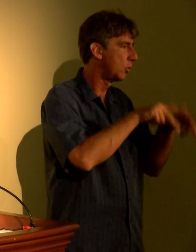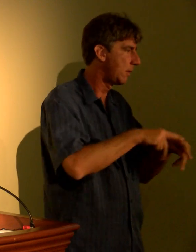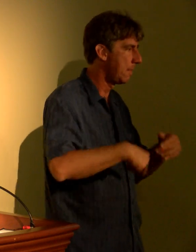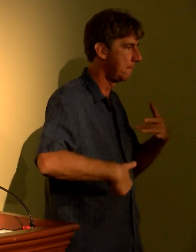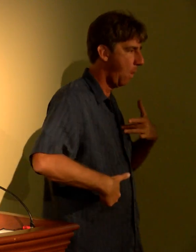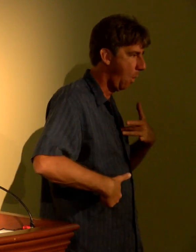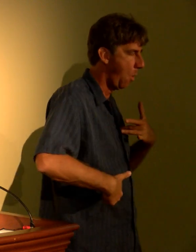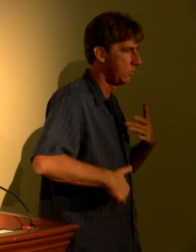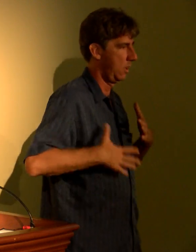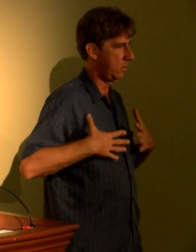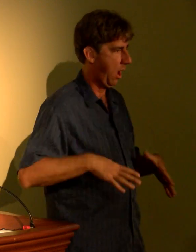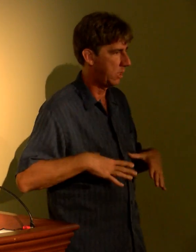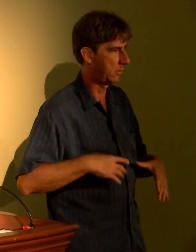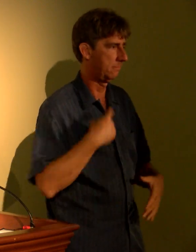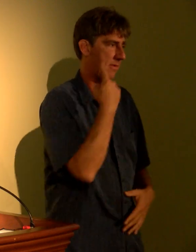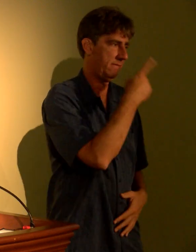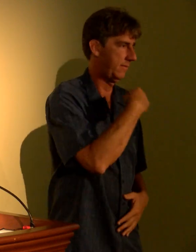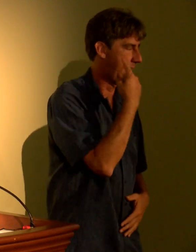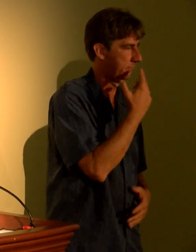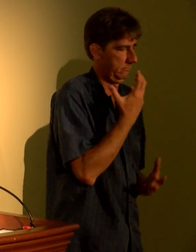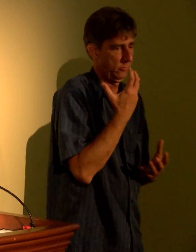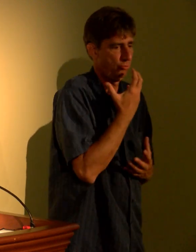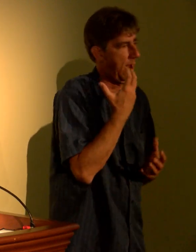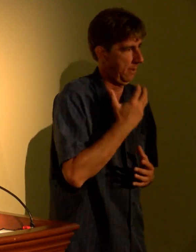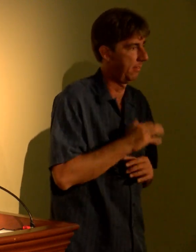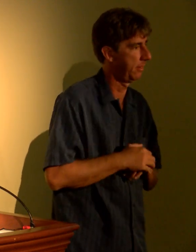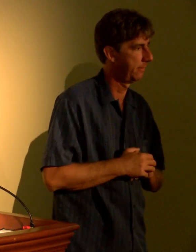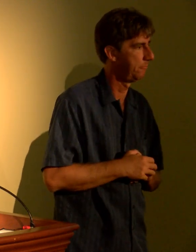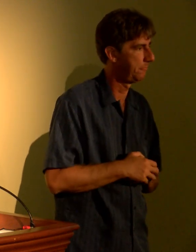face, just